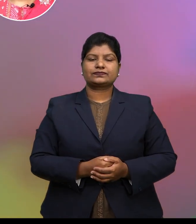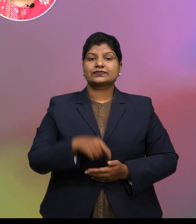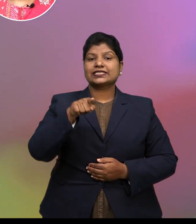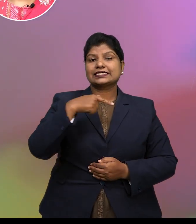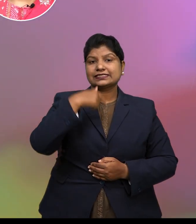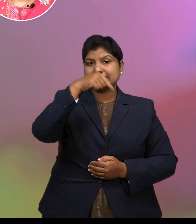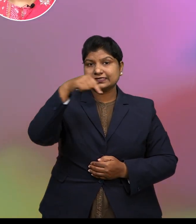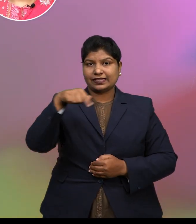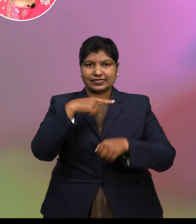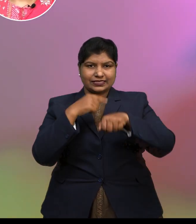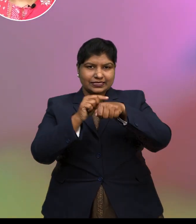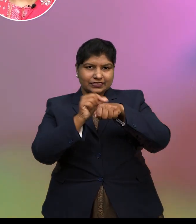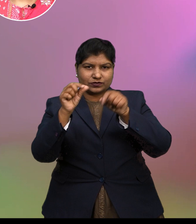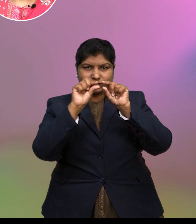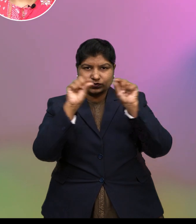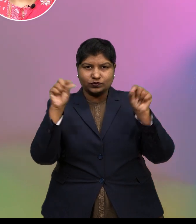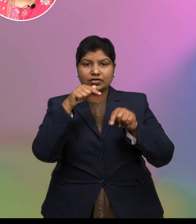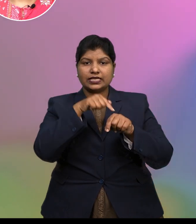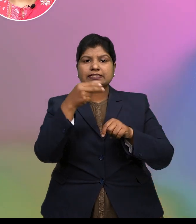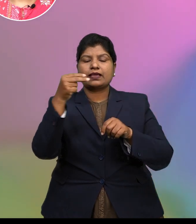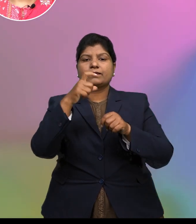These tissues of the chorion